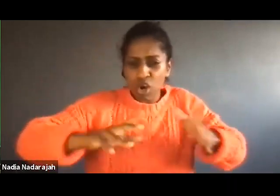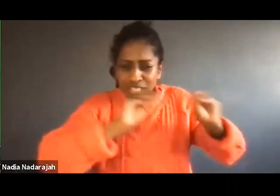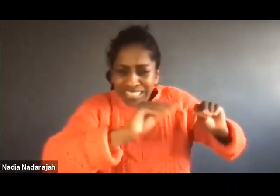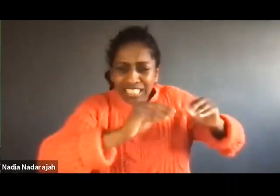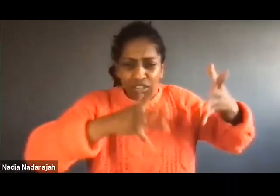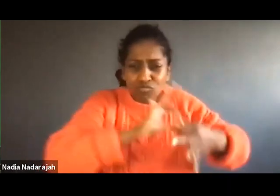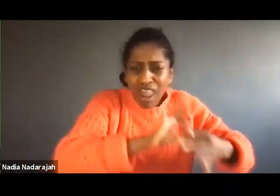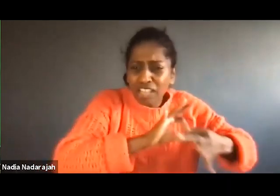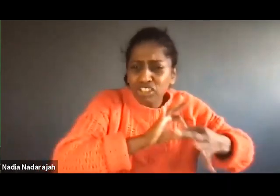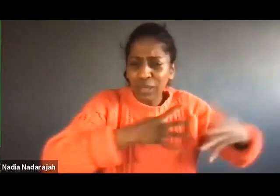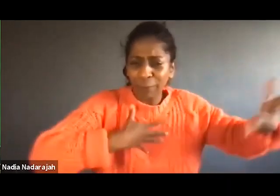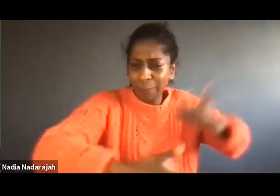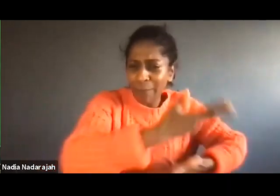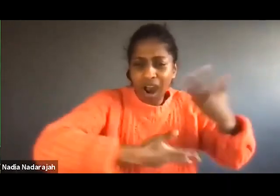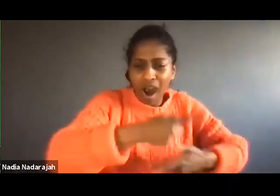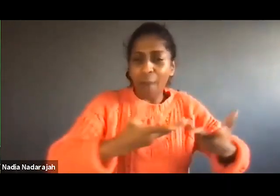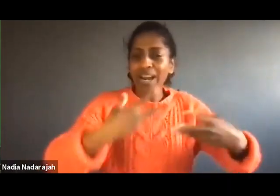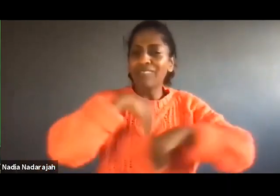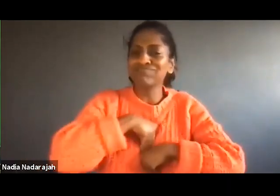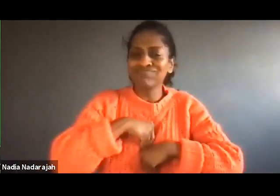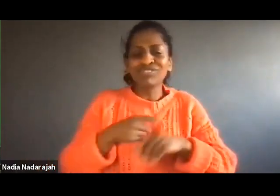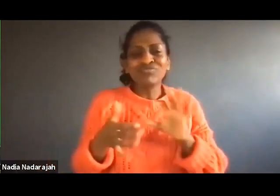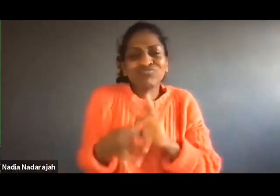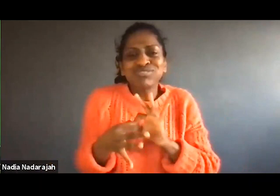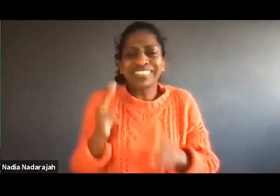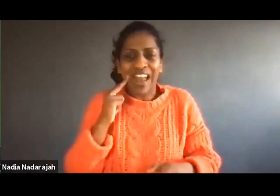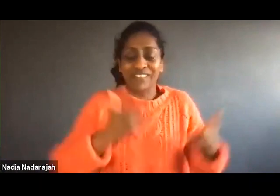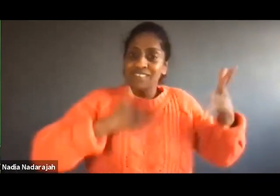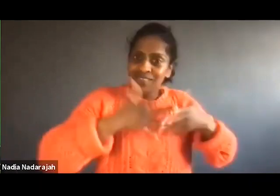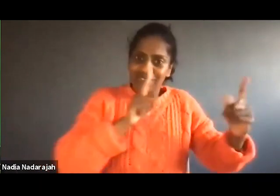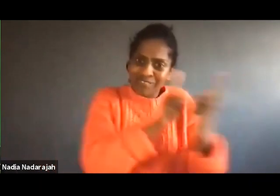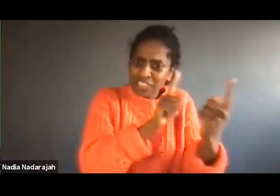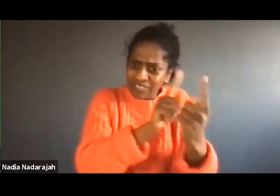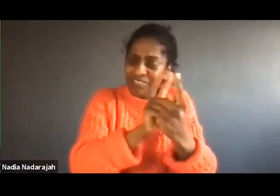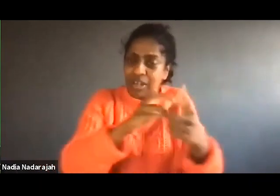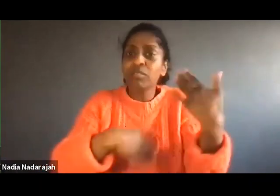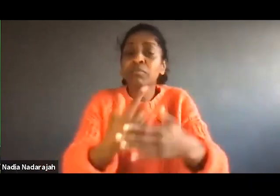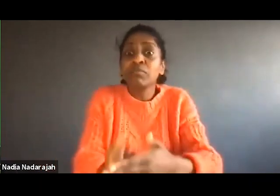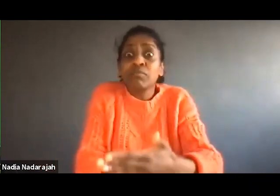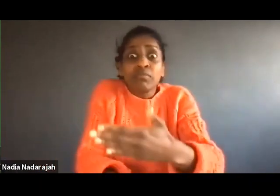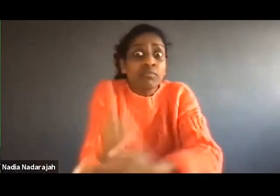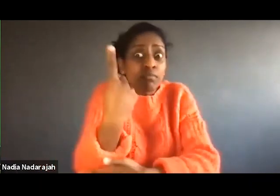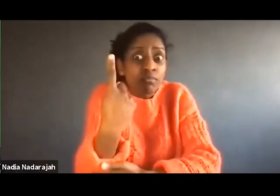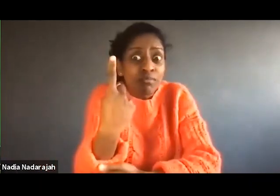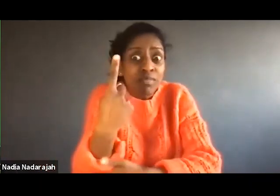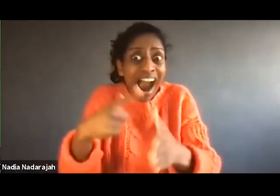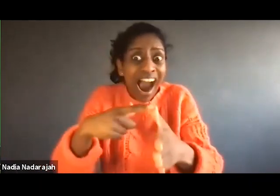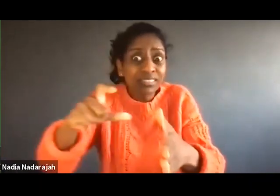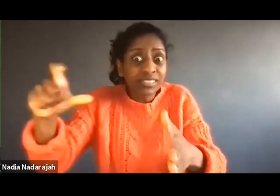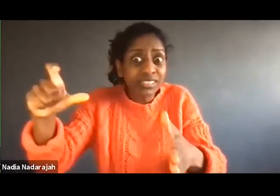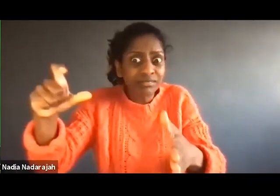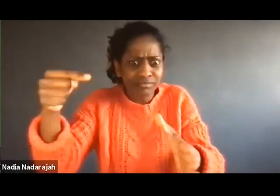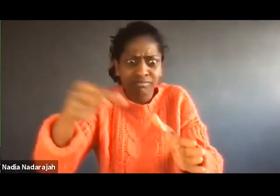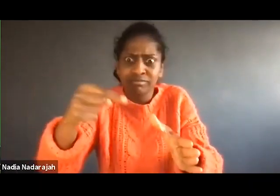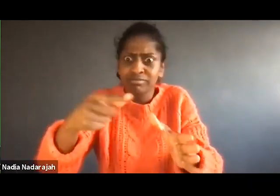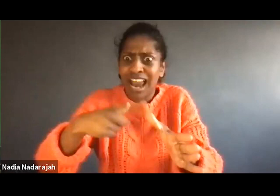stage, and everybody has been prepped throughout the rehearsal process as to how things work with deaf